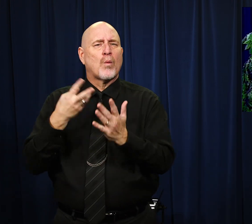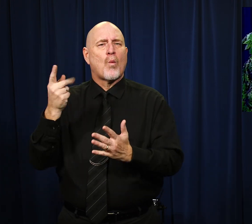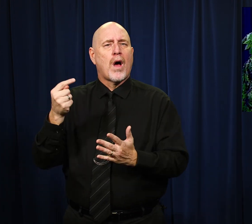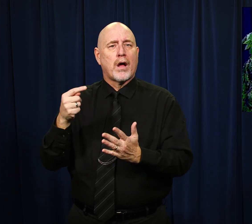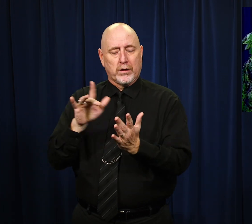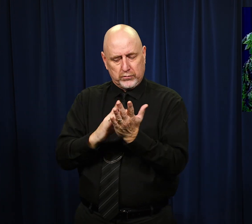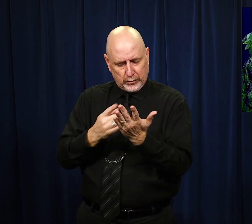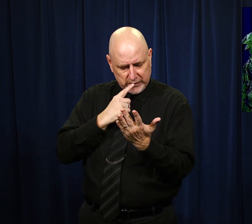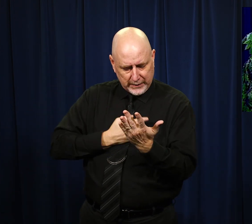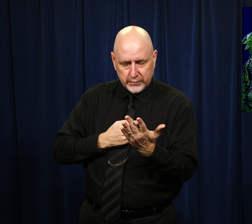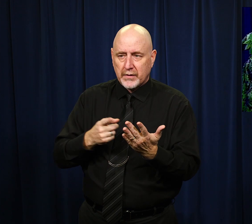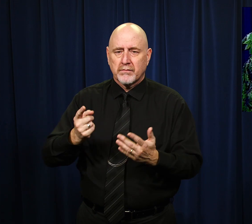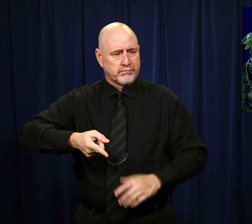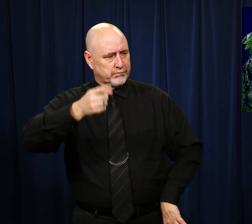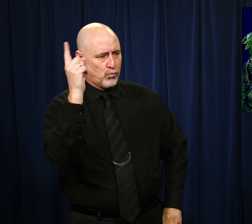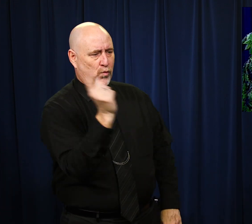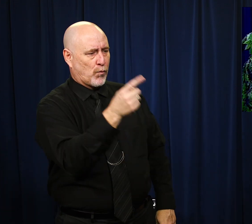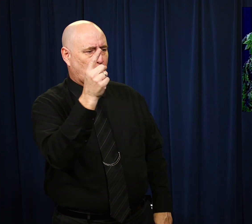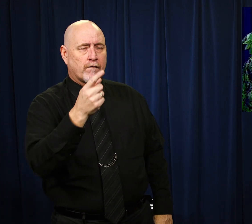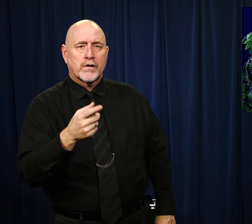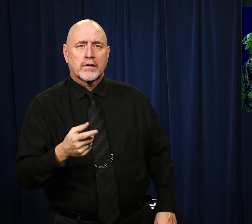that means that they are reproved.